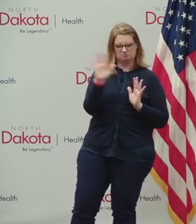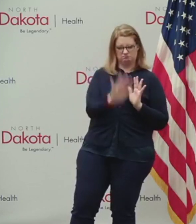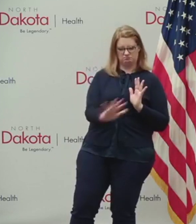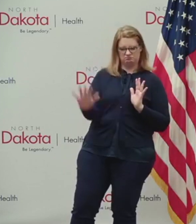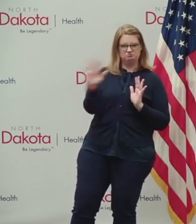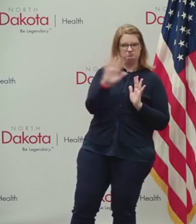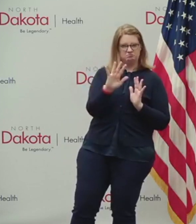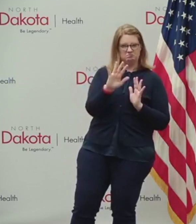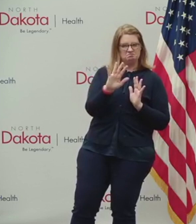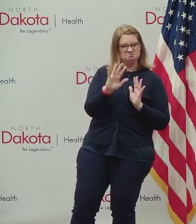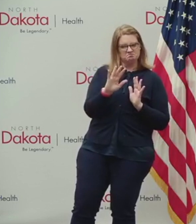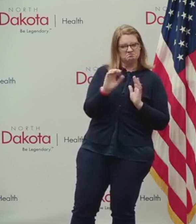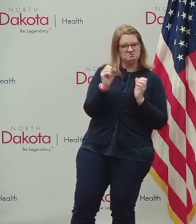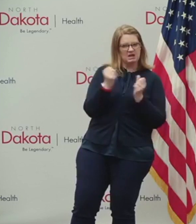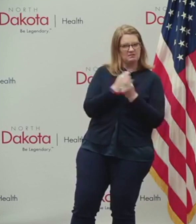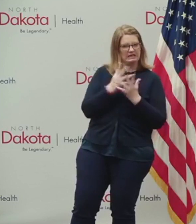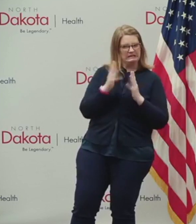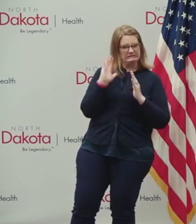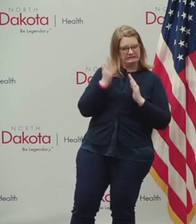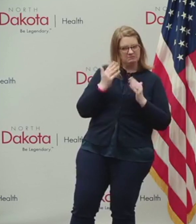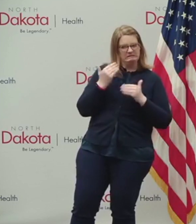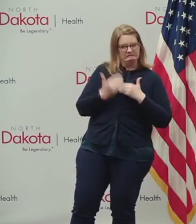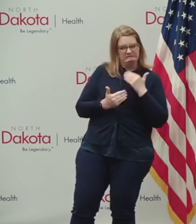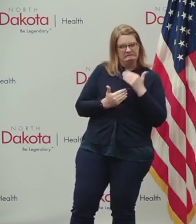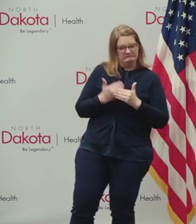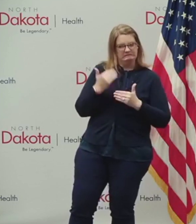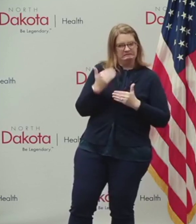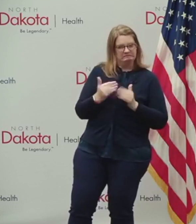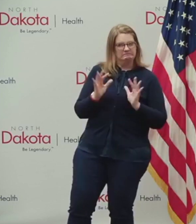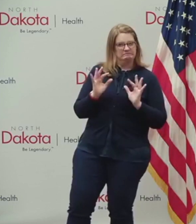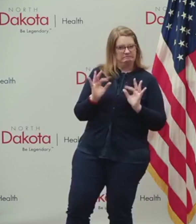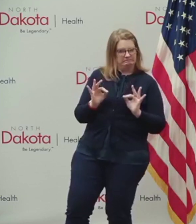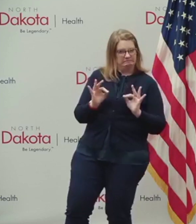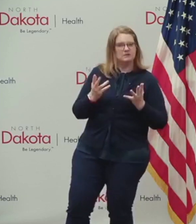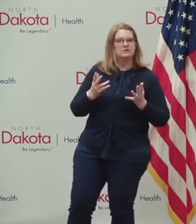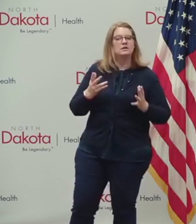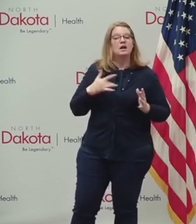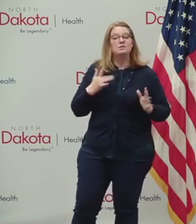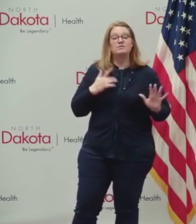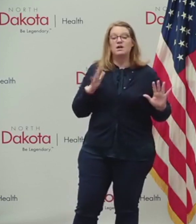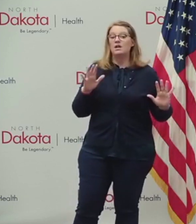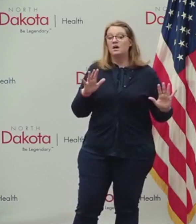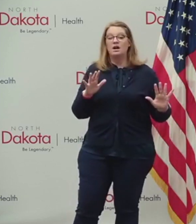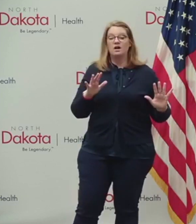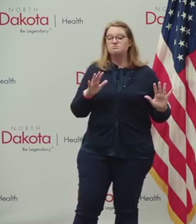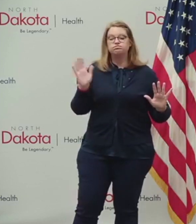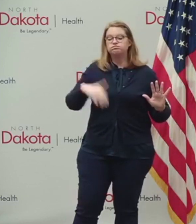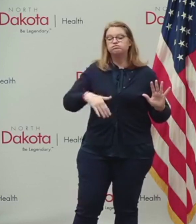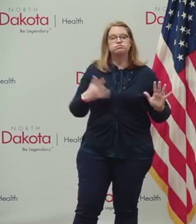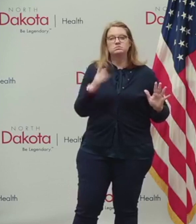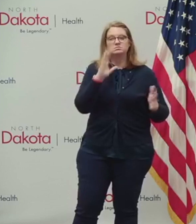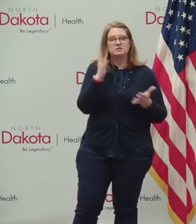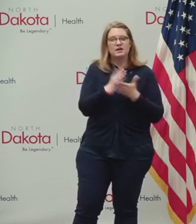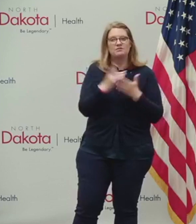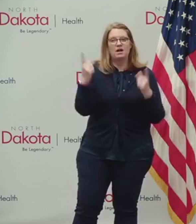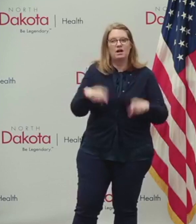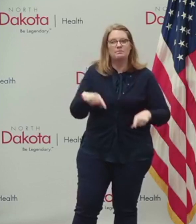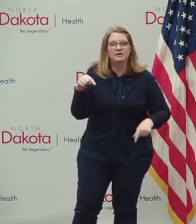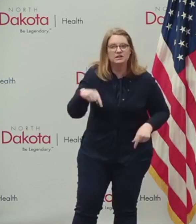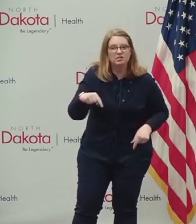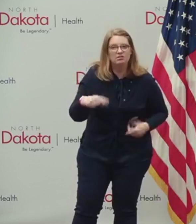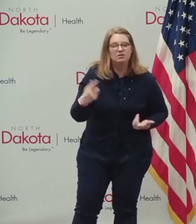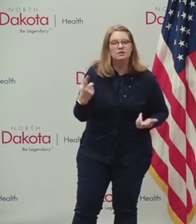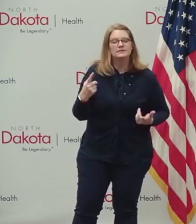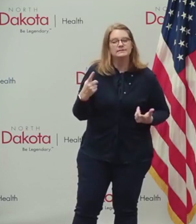the good fortune to think that this was never going to be destined for the Midwest or the Rockies, but now